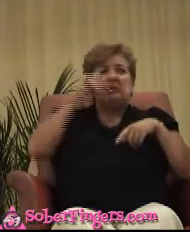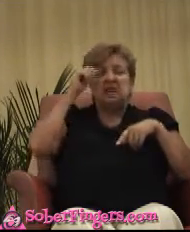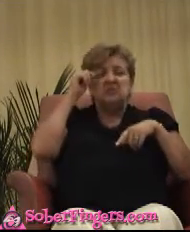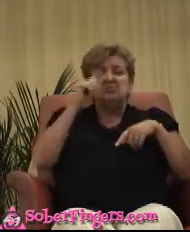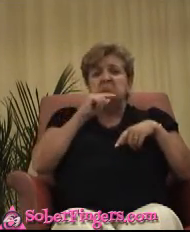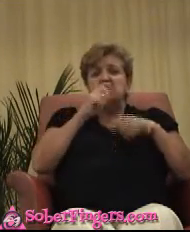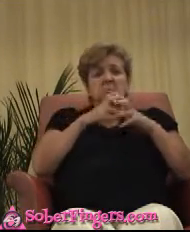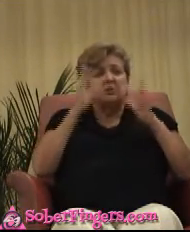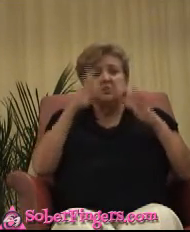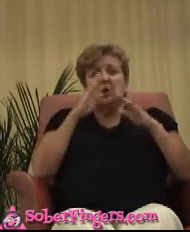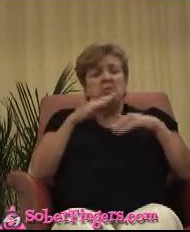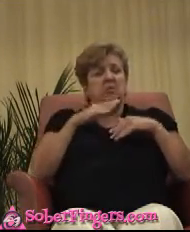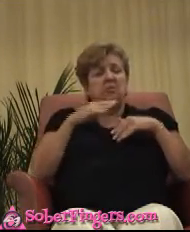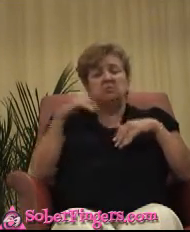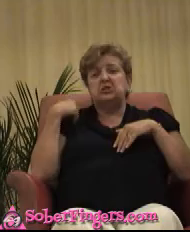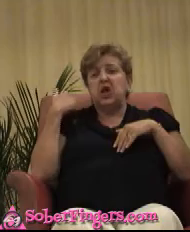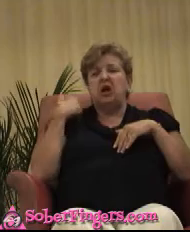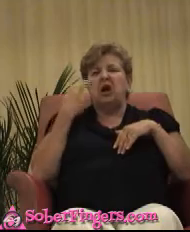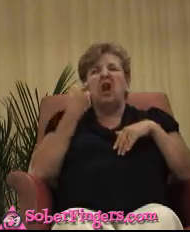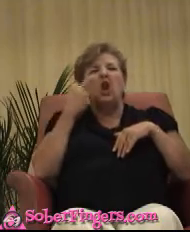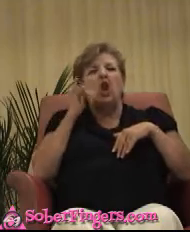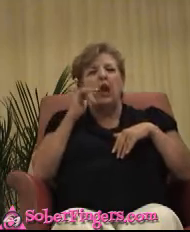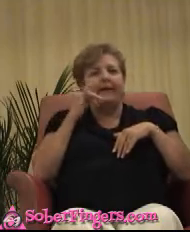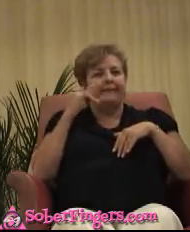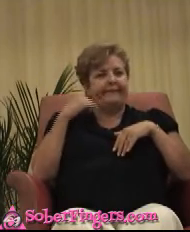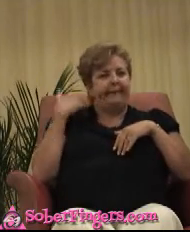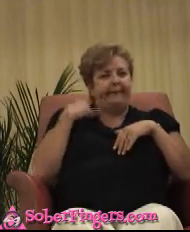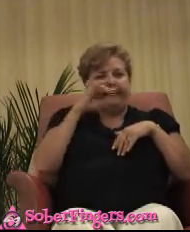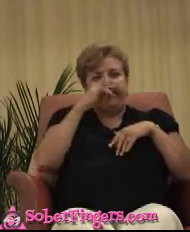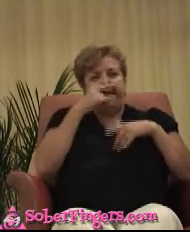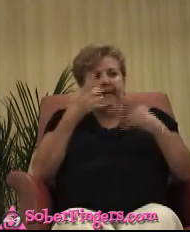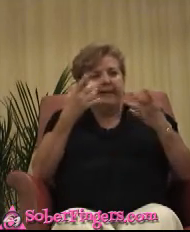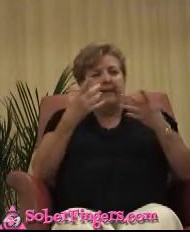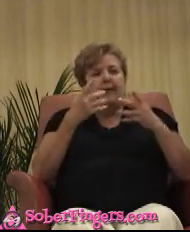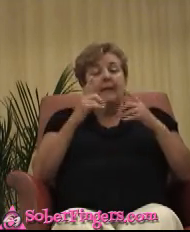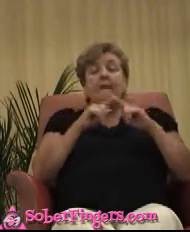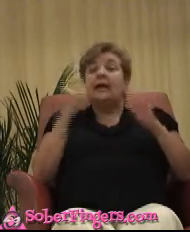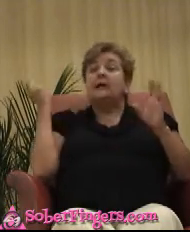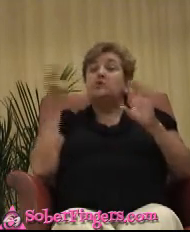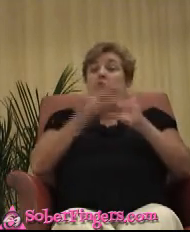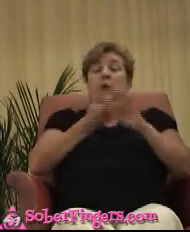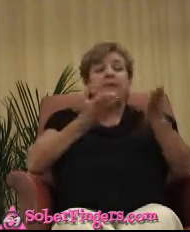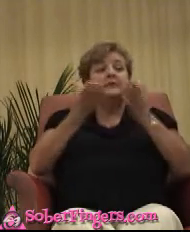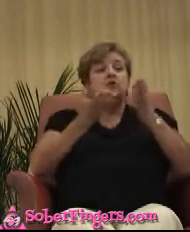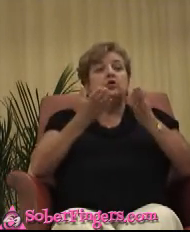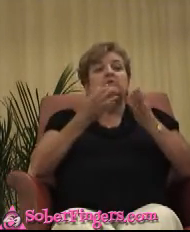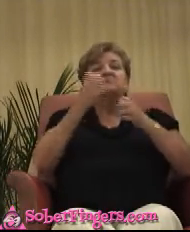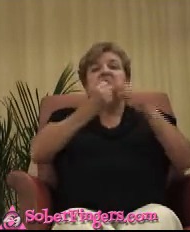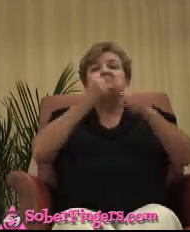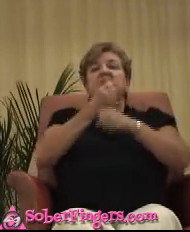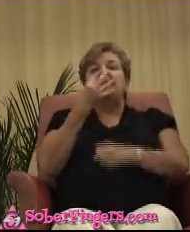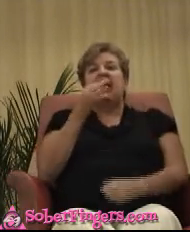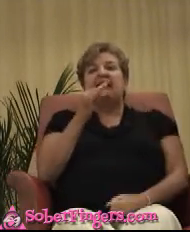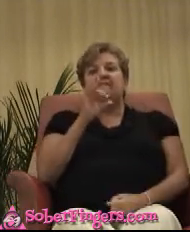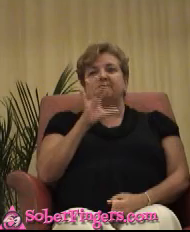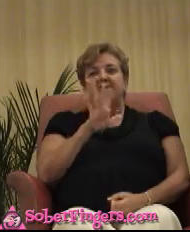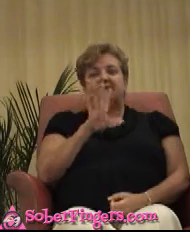drink, looked too young. And I had decided to join the service. This was 1956. And I didn't know what I was going to